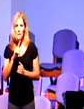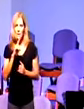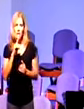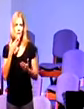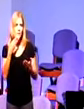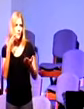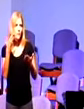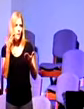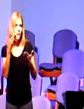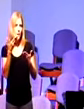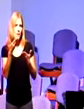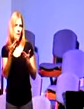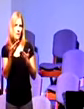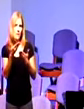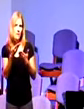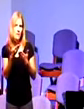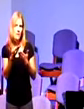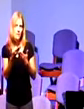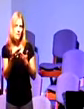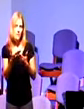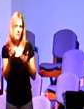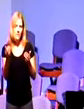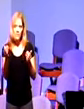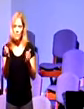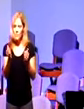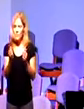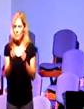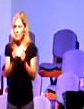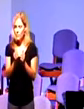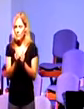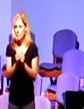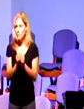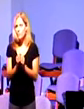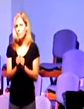alone. It is well